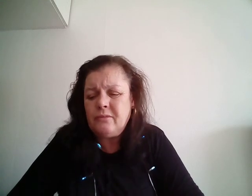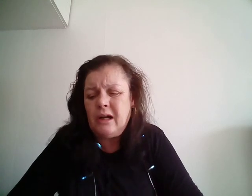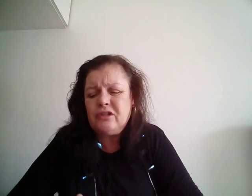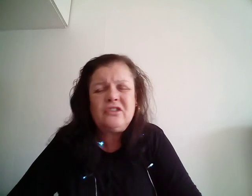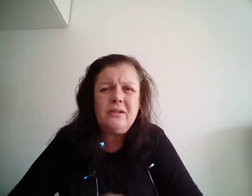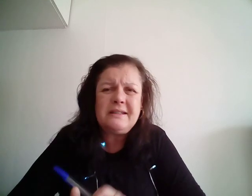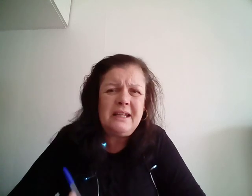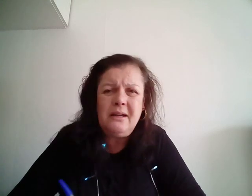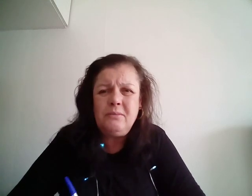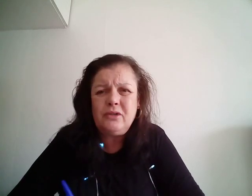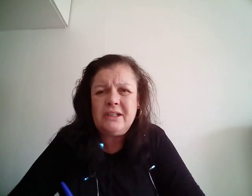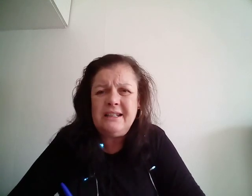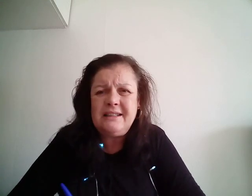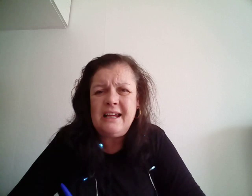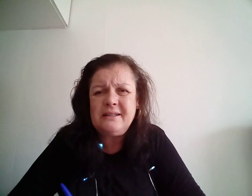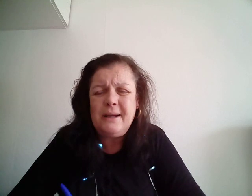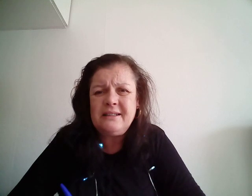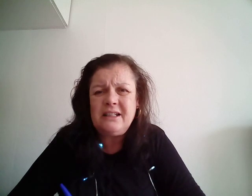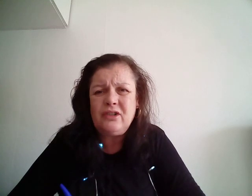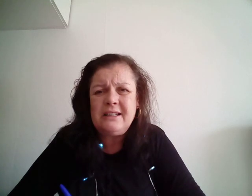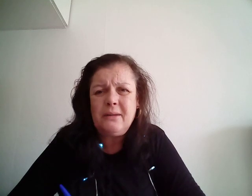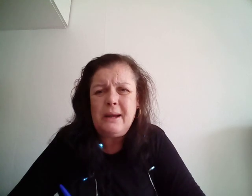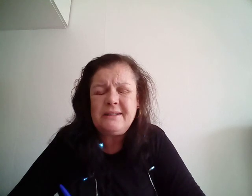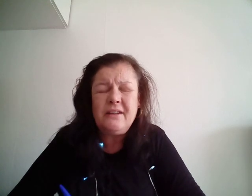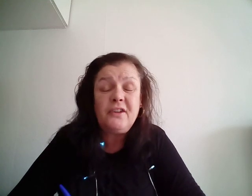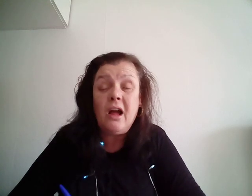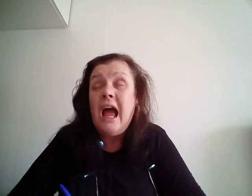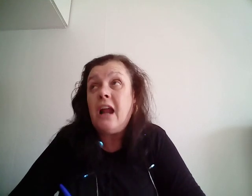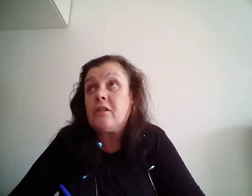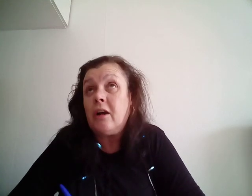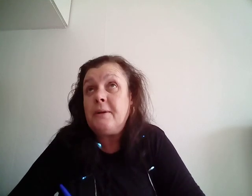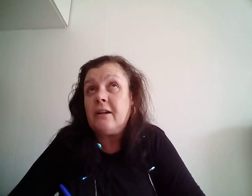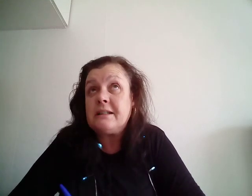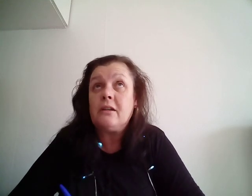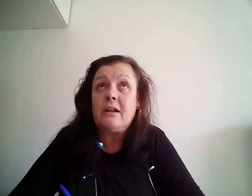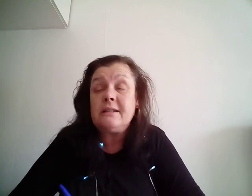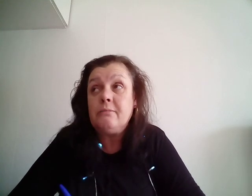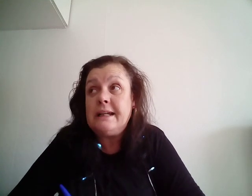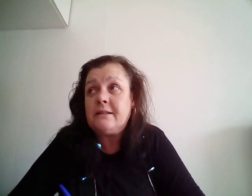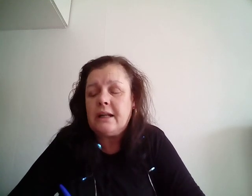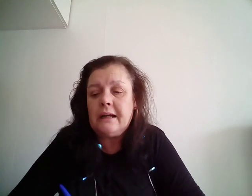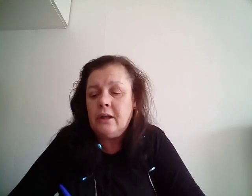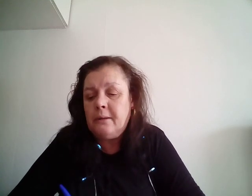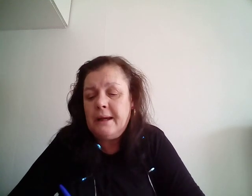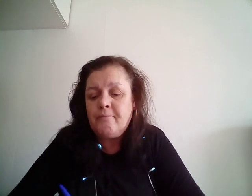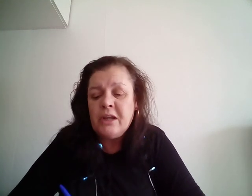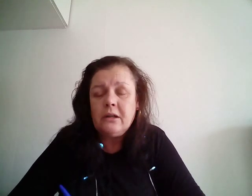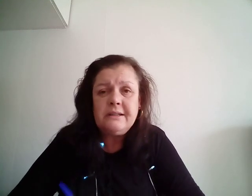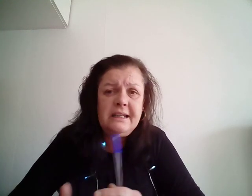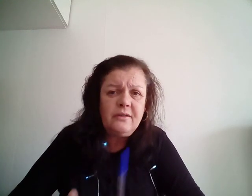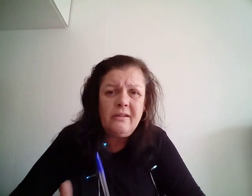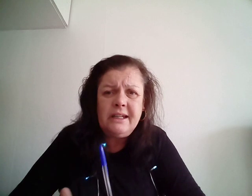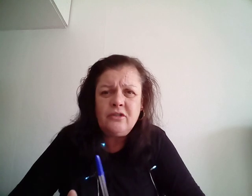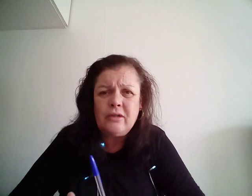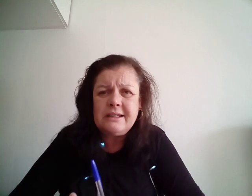I just do not see him much these days, my delicious little babies. And I forgot. And I've got to be honest, I didn't mean to that. You know what I mean? Because he is a very